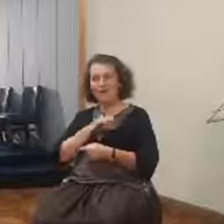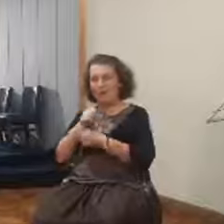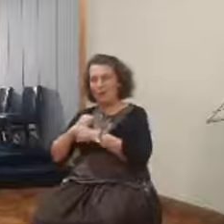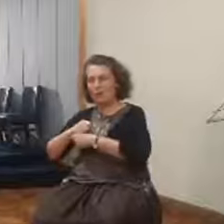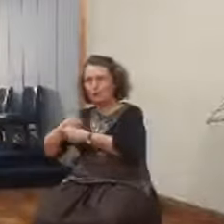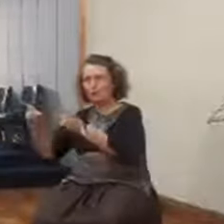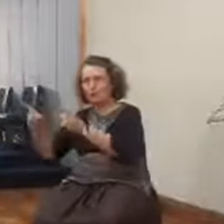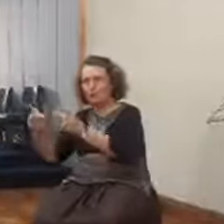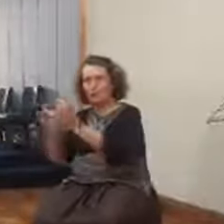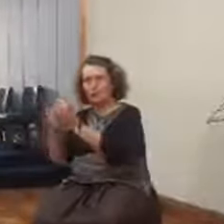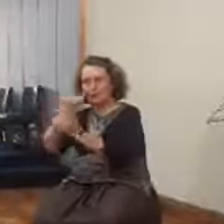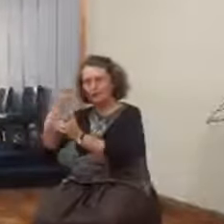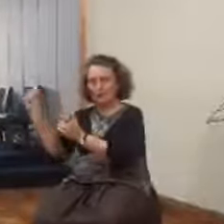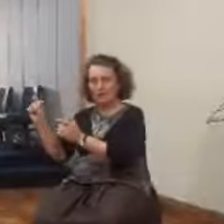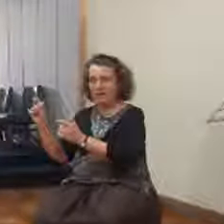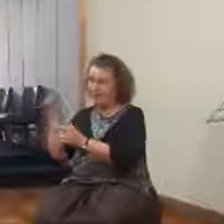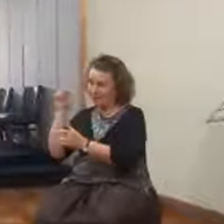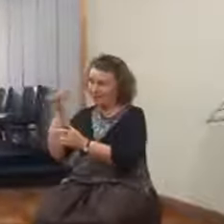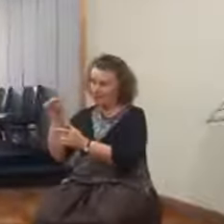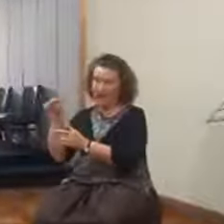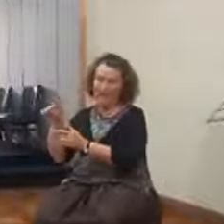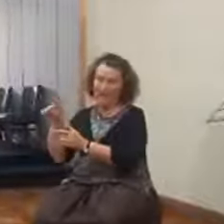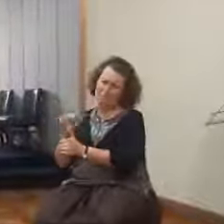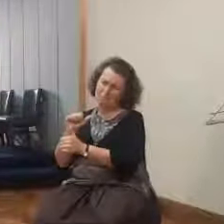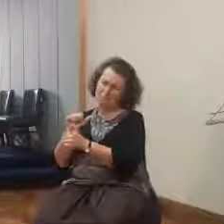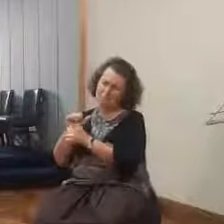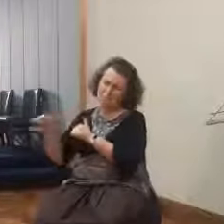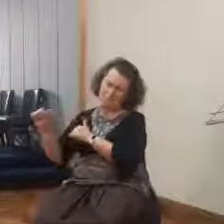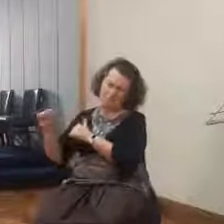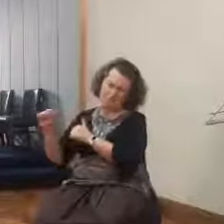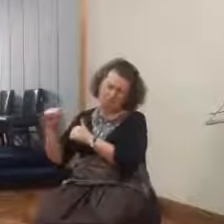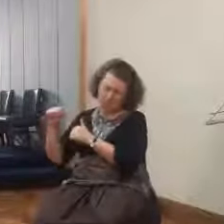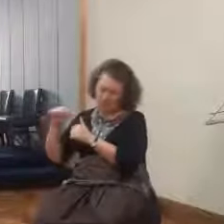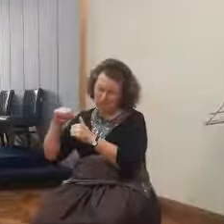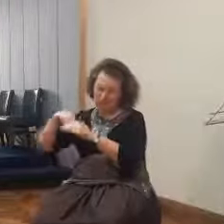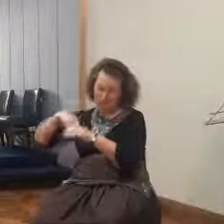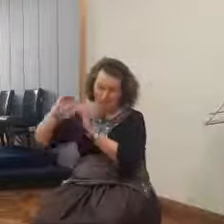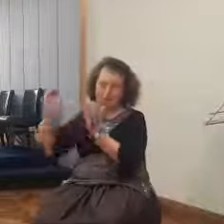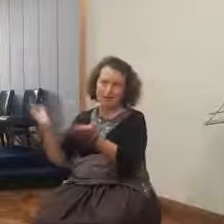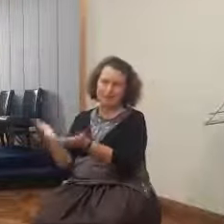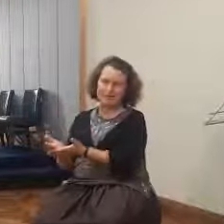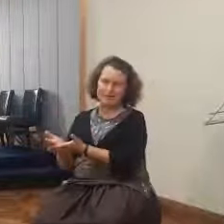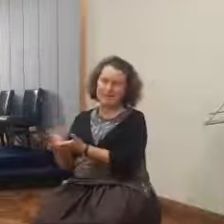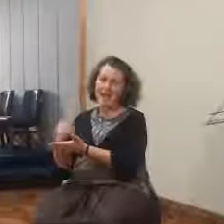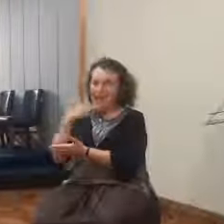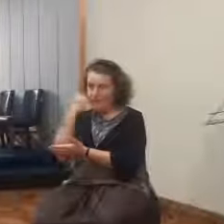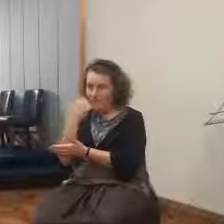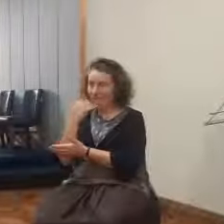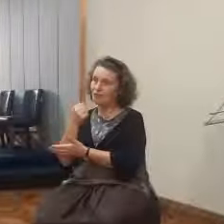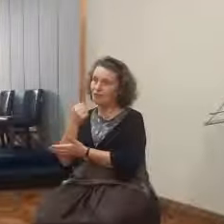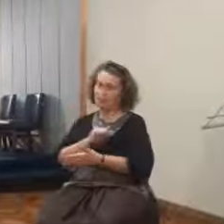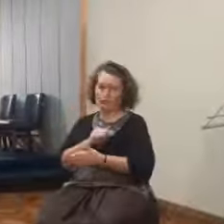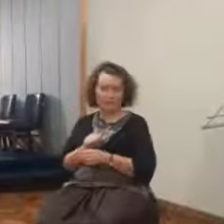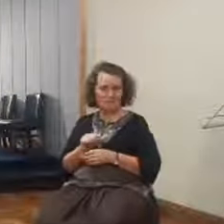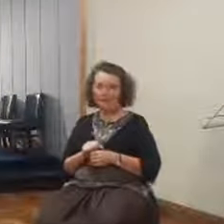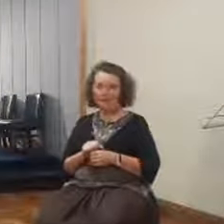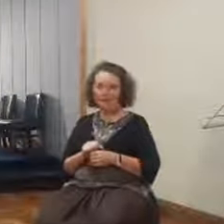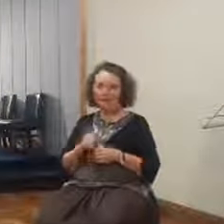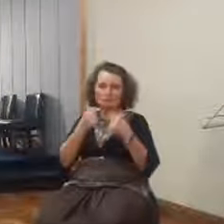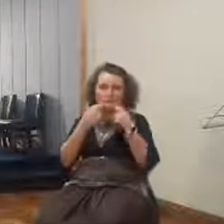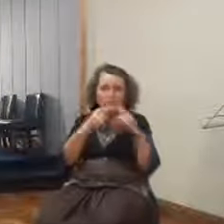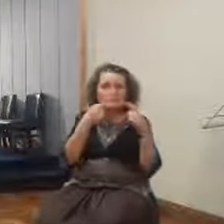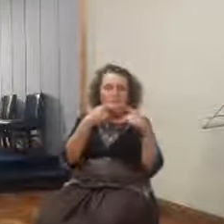Jesus Christ. And the earth is full of it. And every day the Lord's people are going out and proclaiming the truth and making it known. And